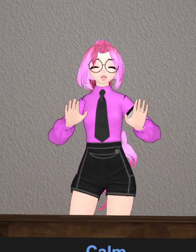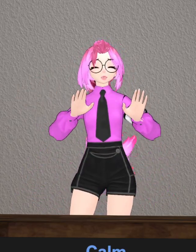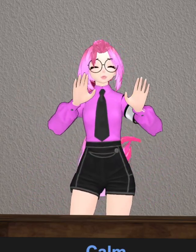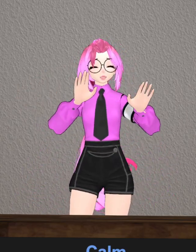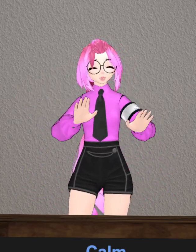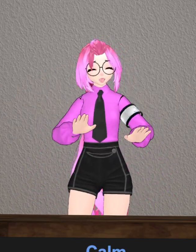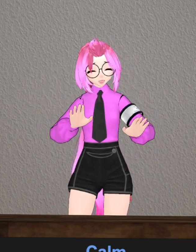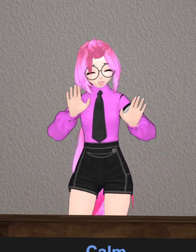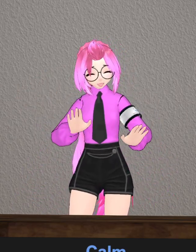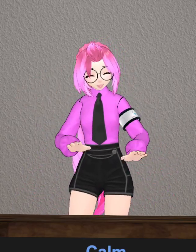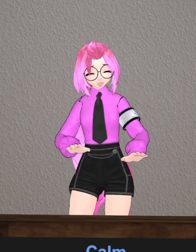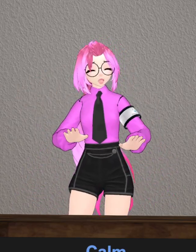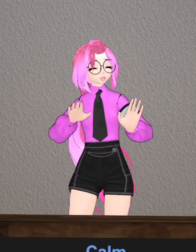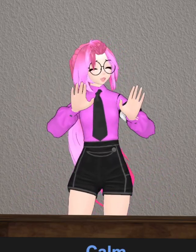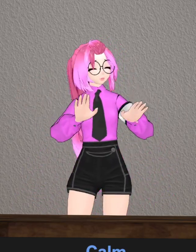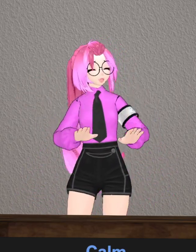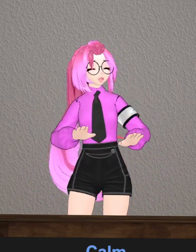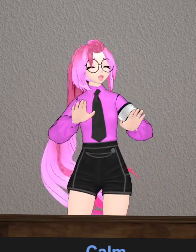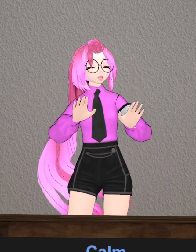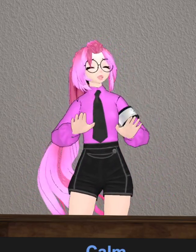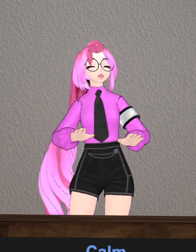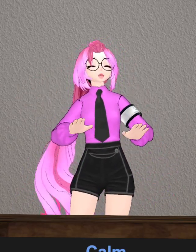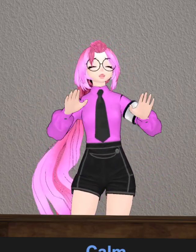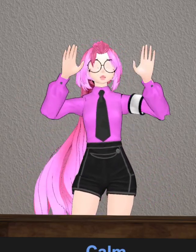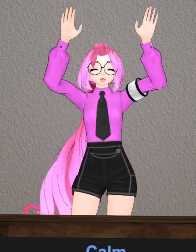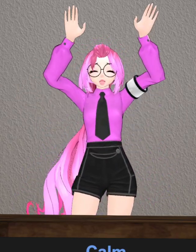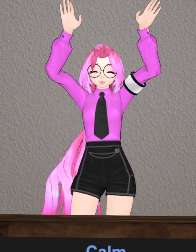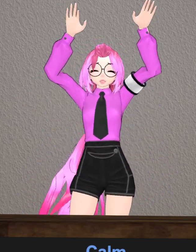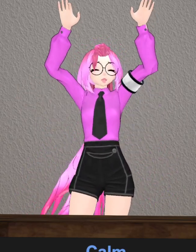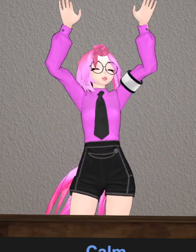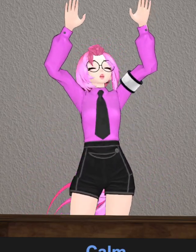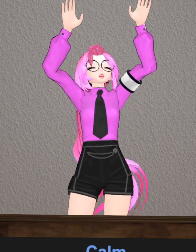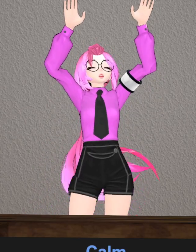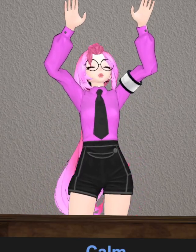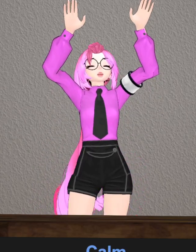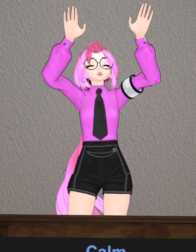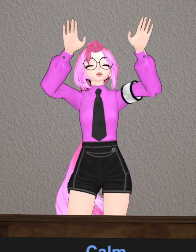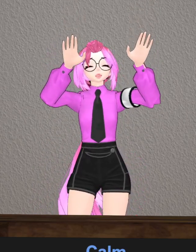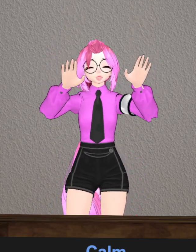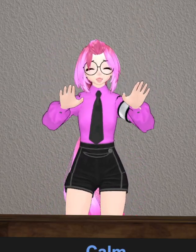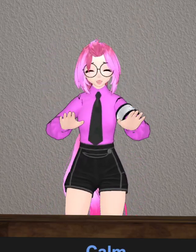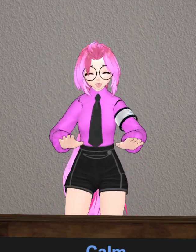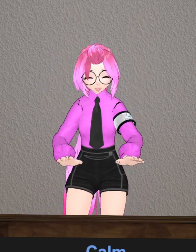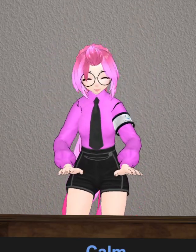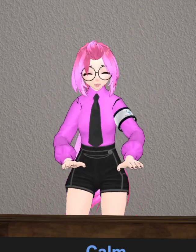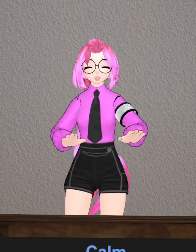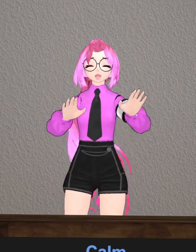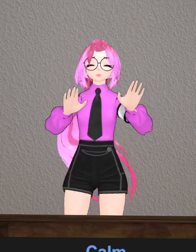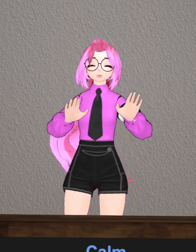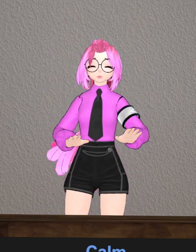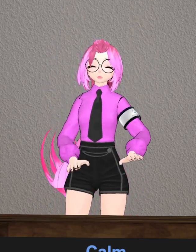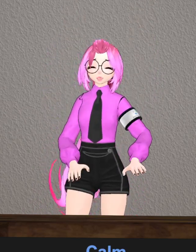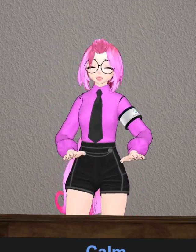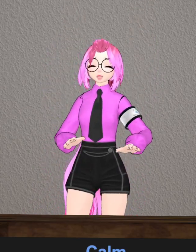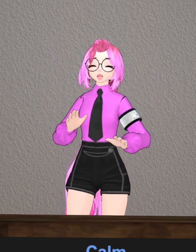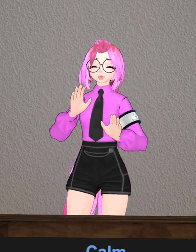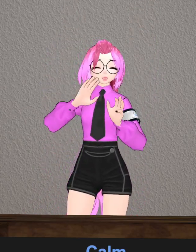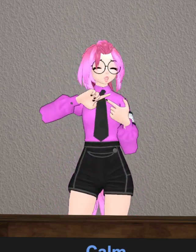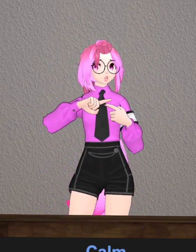it. You say calm down. You're up here. You're all the way up here. You need to take it down. You need to calm down. Have you guys